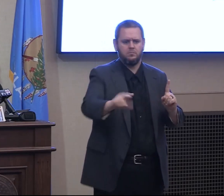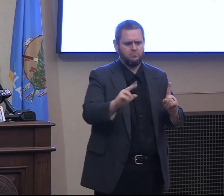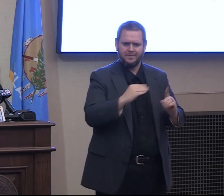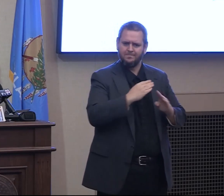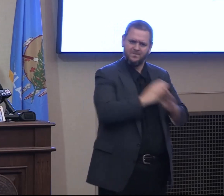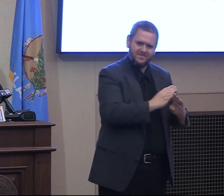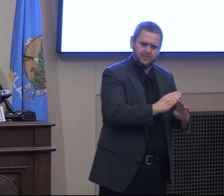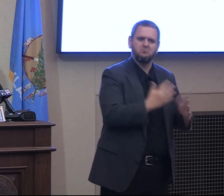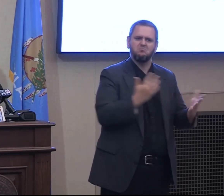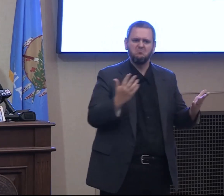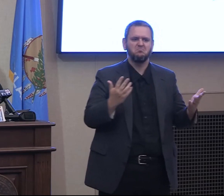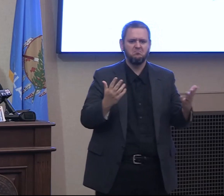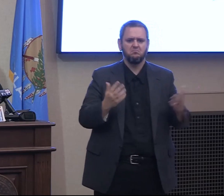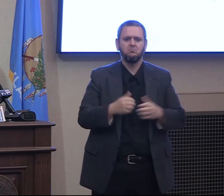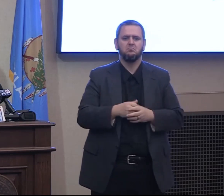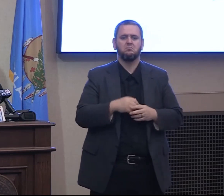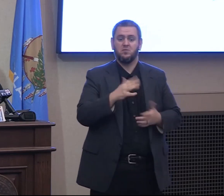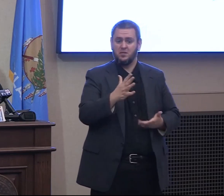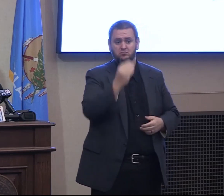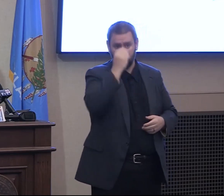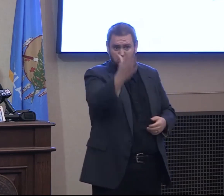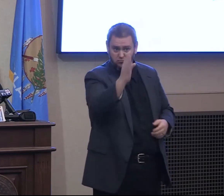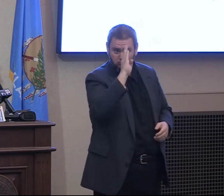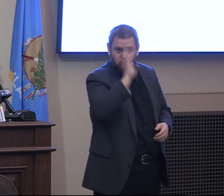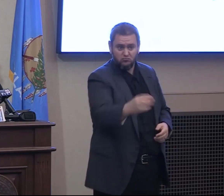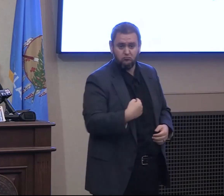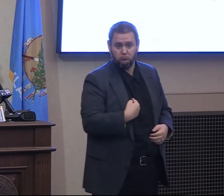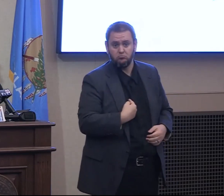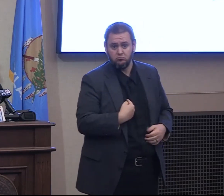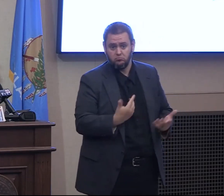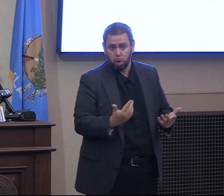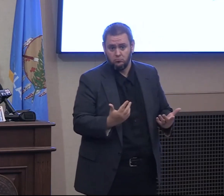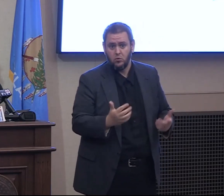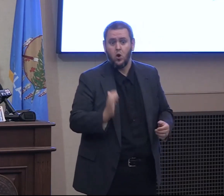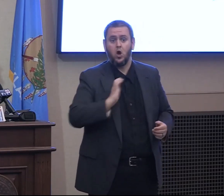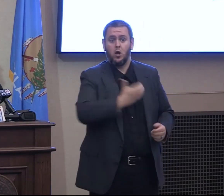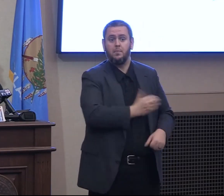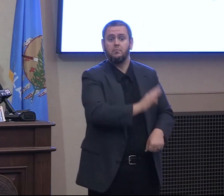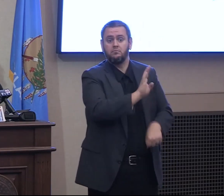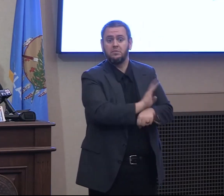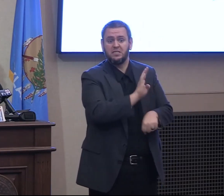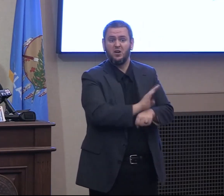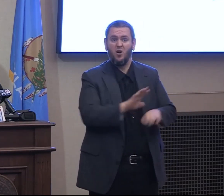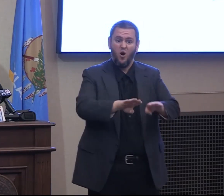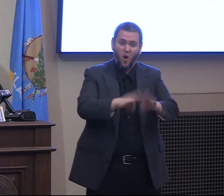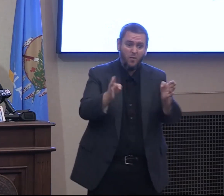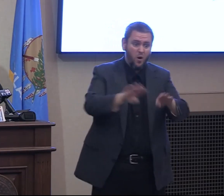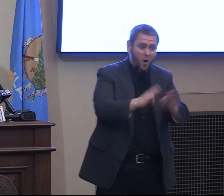reopening our economy, protecting the health of Oklahomans remains my top priority.